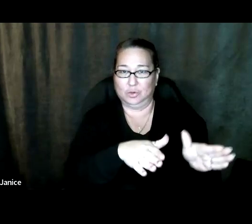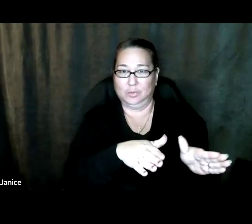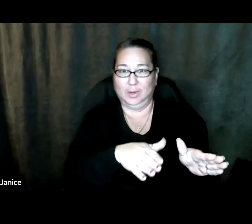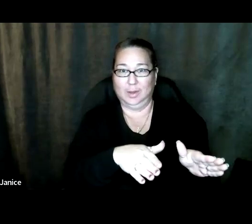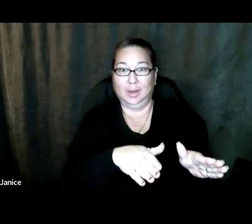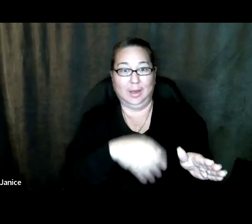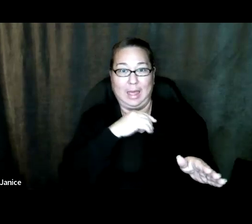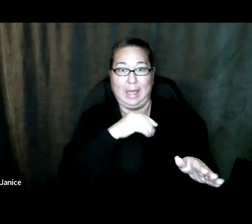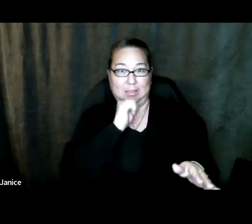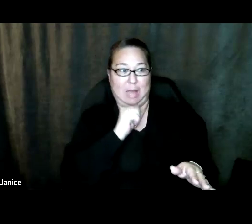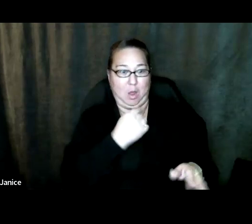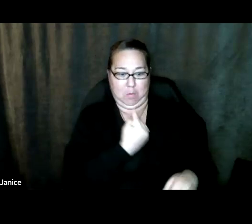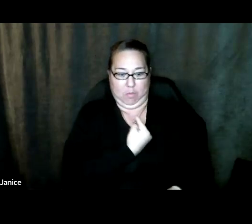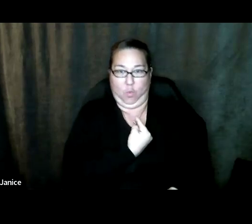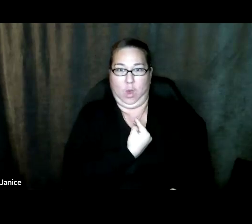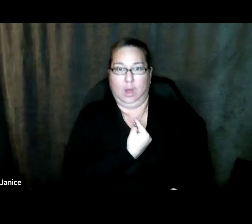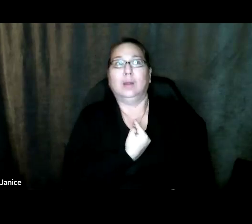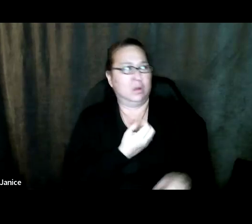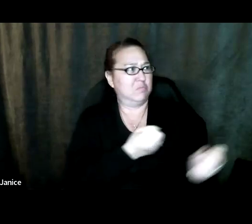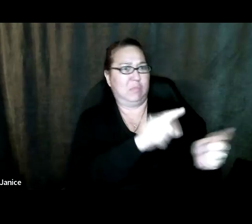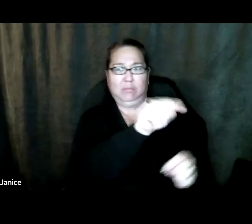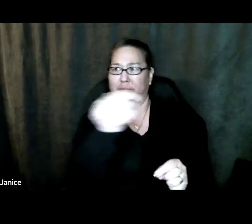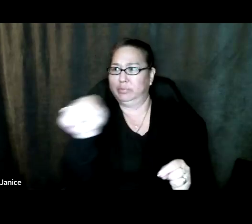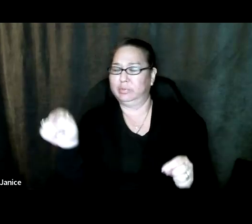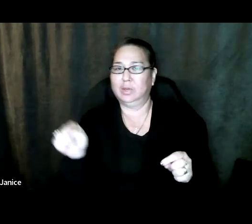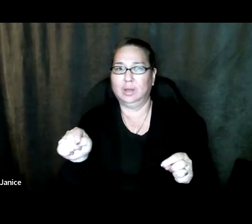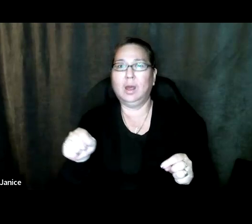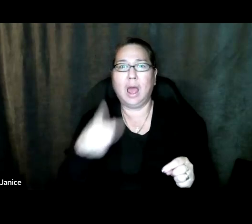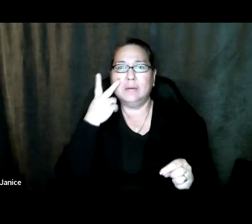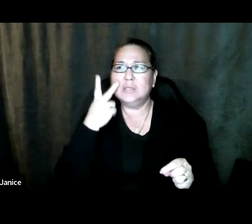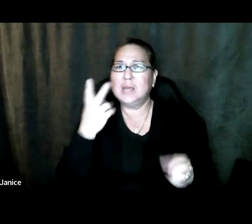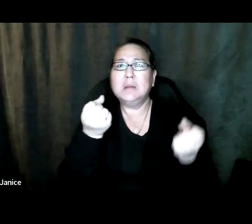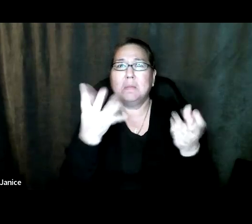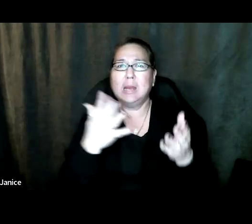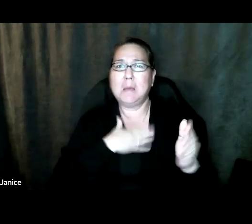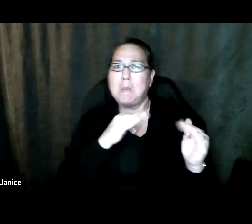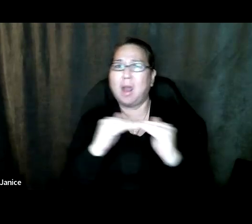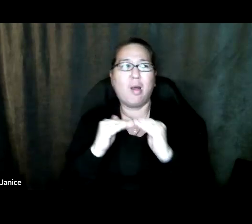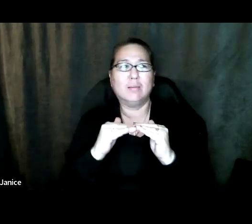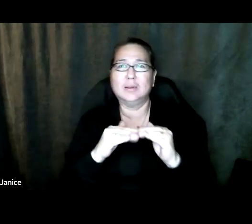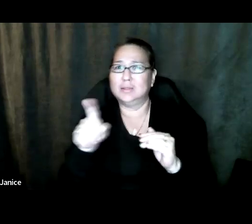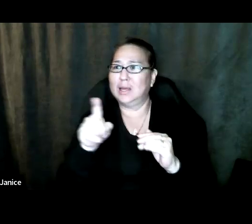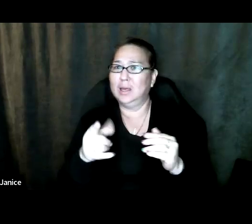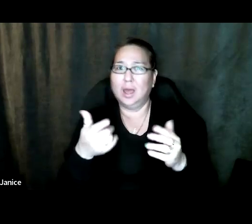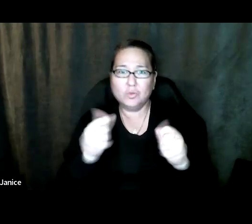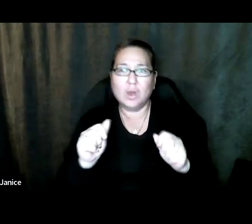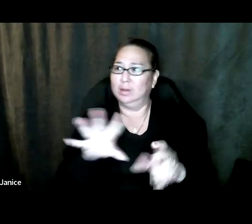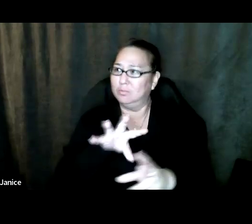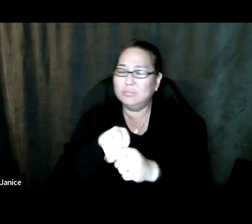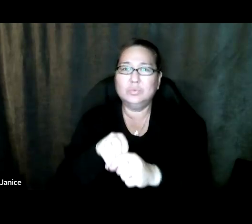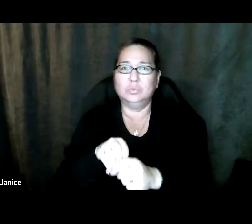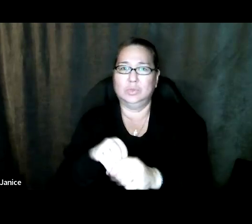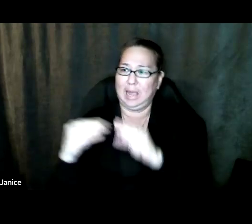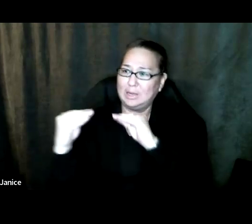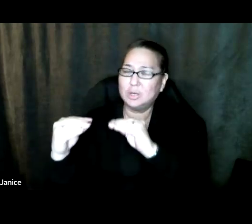alone in this. I look around at other districts and I see many sustainable and thoughtful implementations of inclusive education. And I often